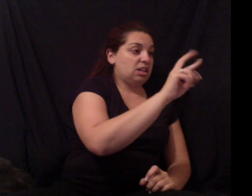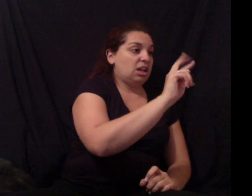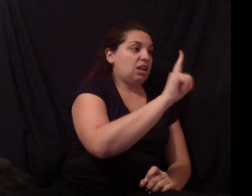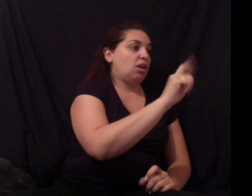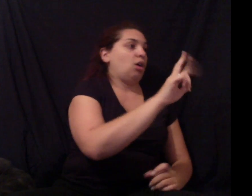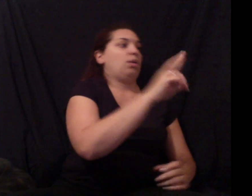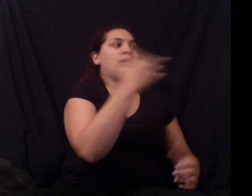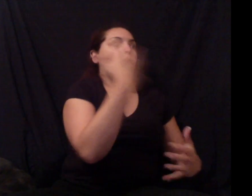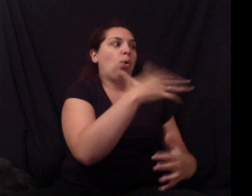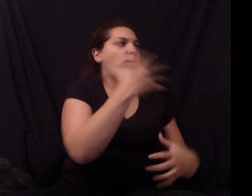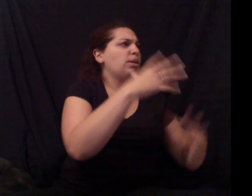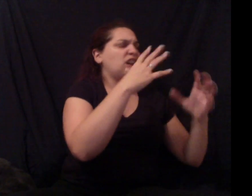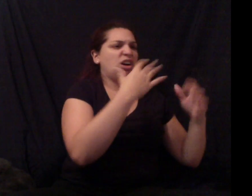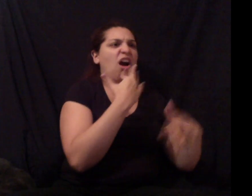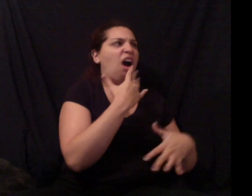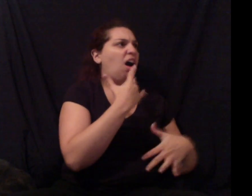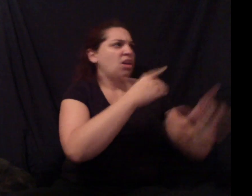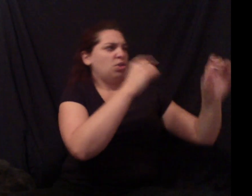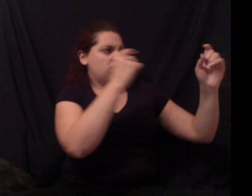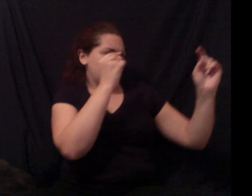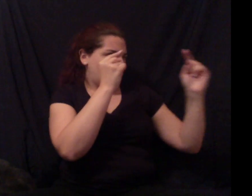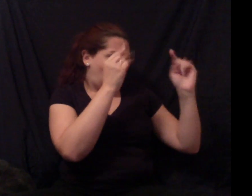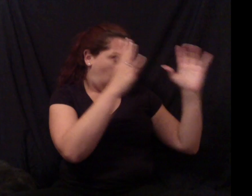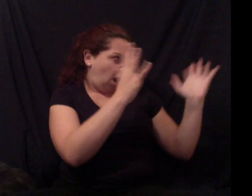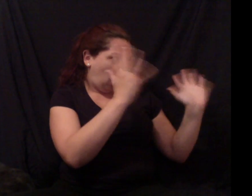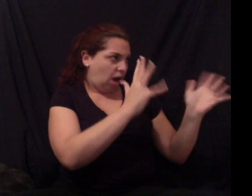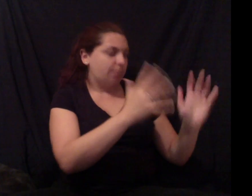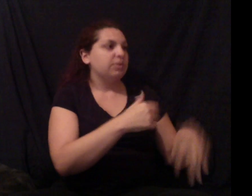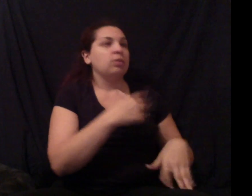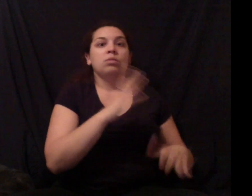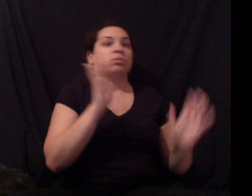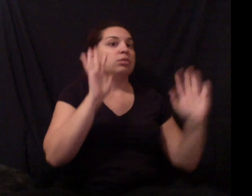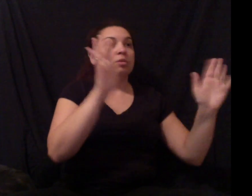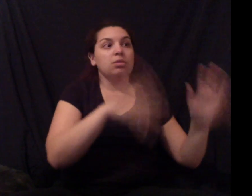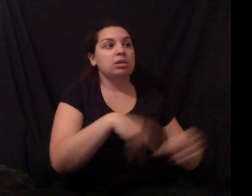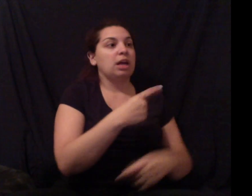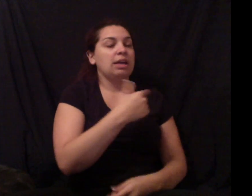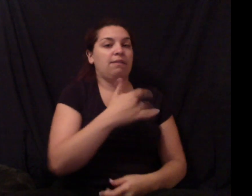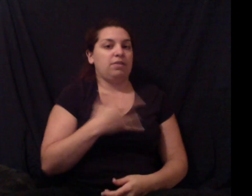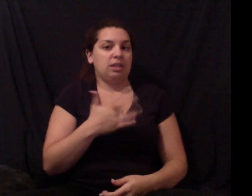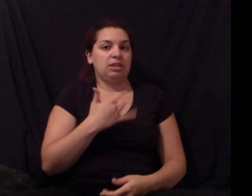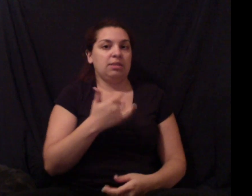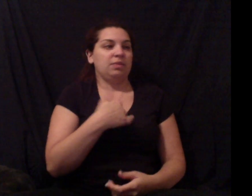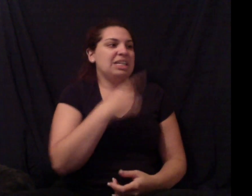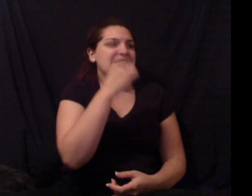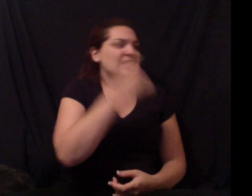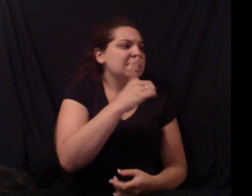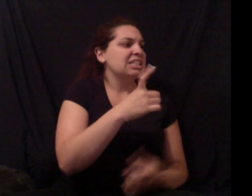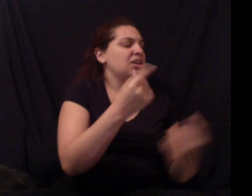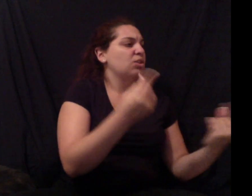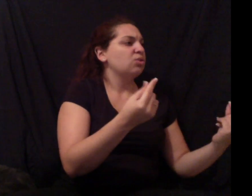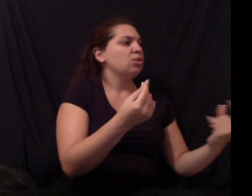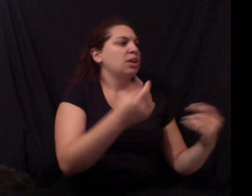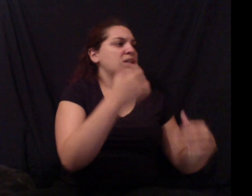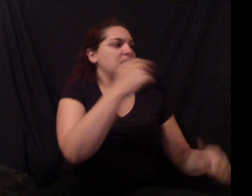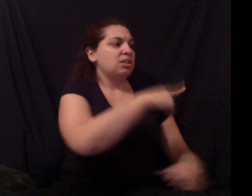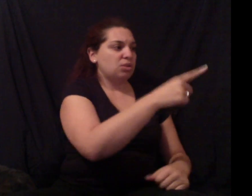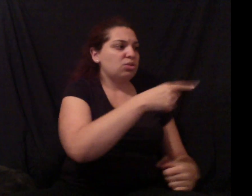Just all these little things that just, it's huge because I feel like I'm almost obligated to take that support and